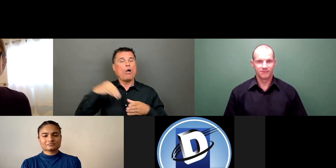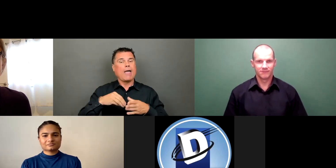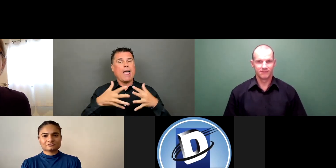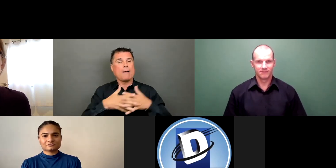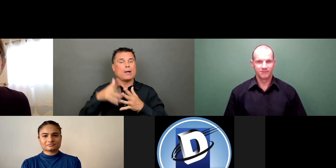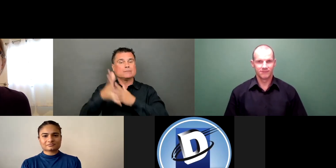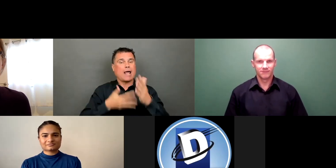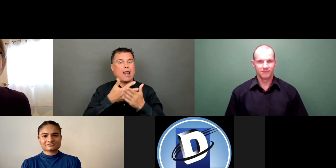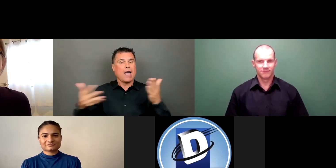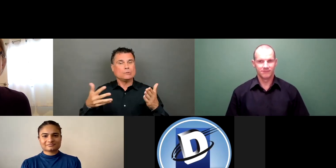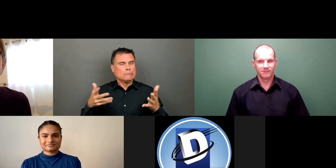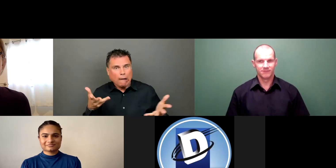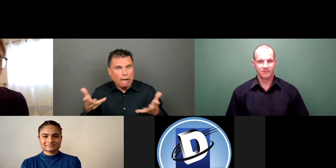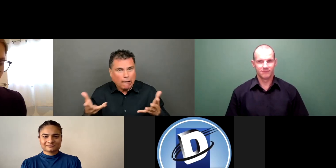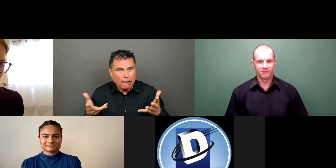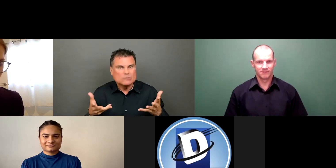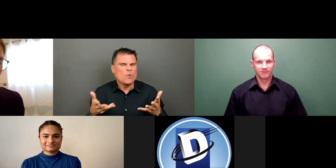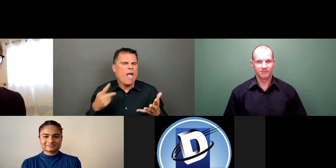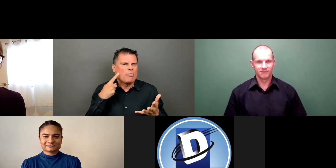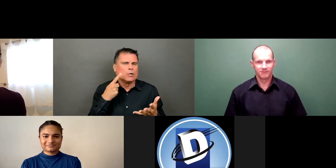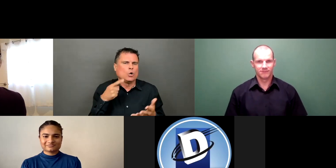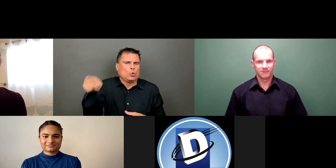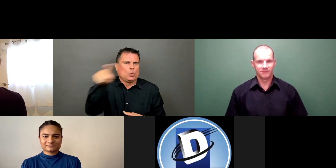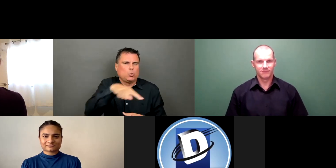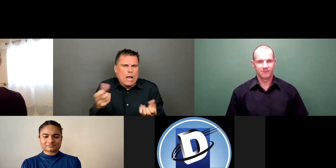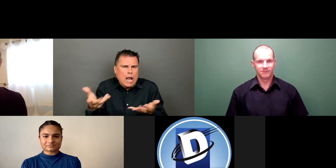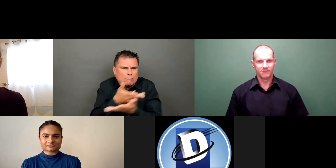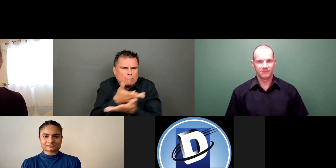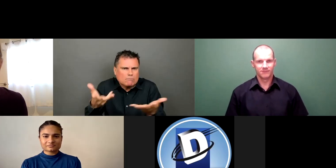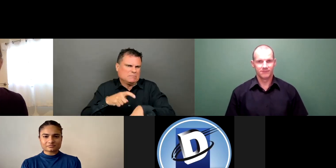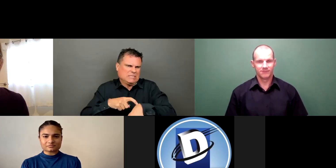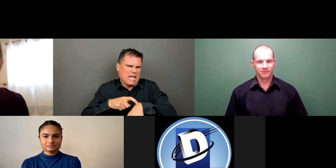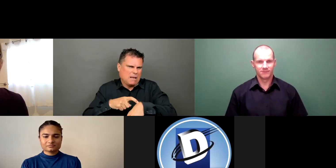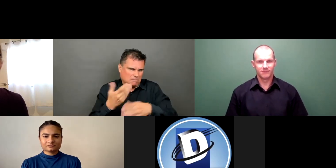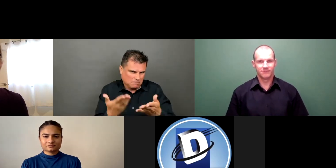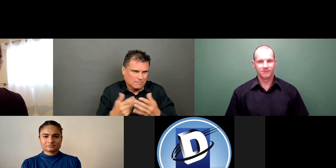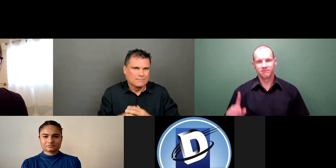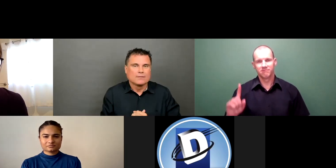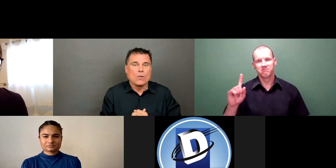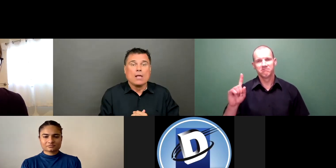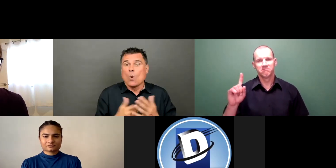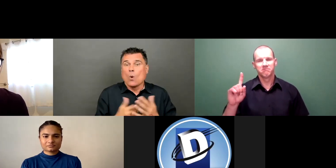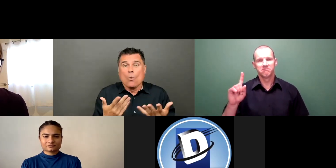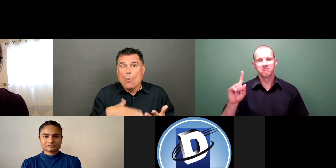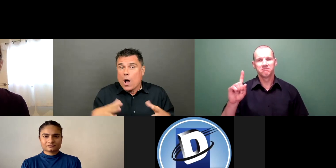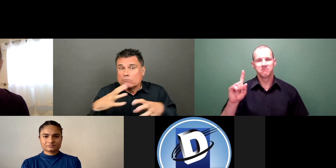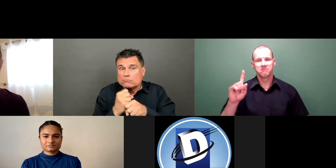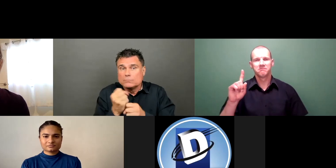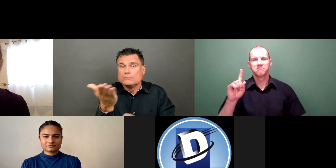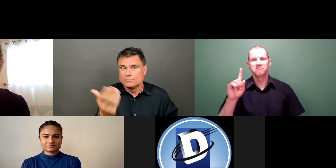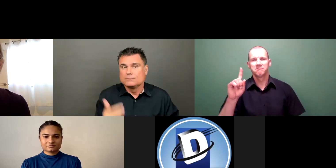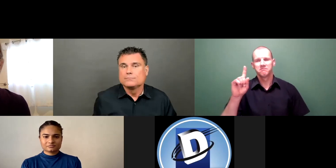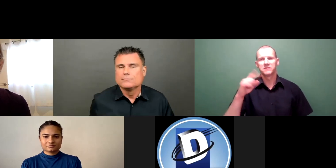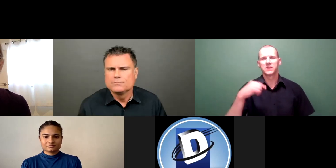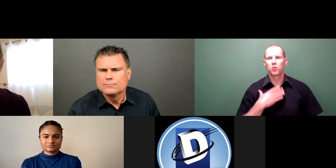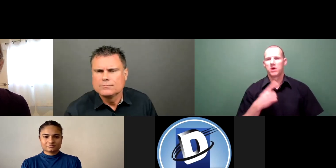if you are international sign interpreters, or is this American Sign language that